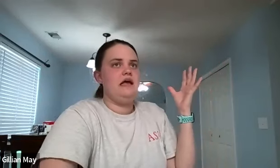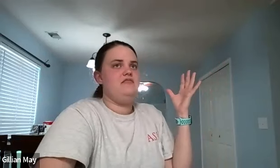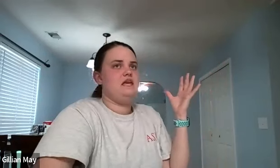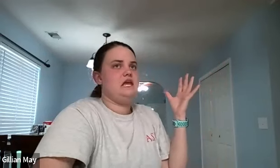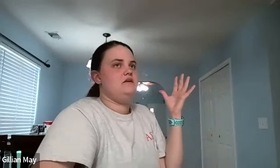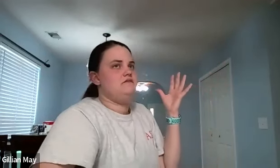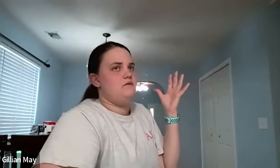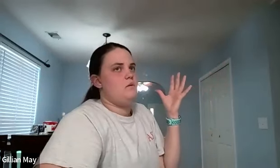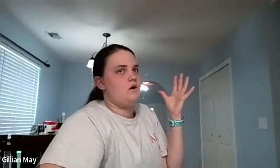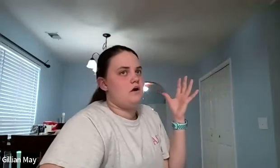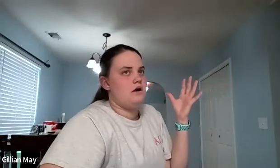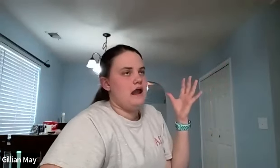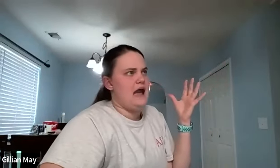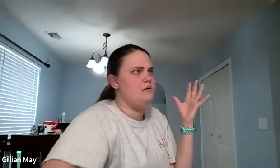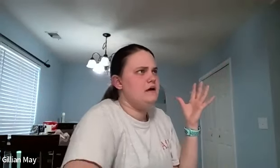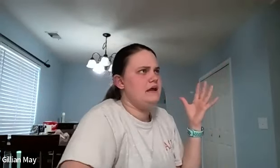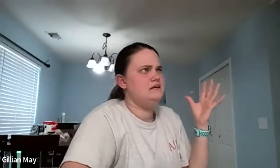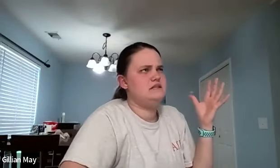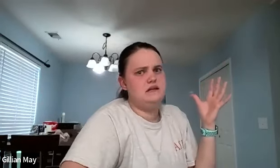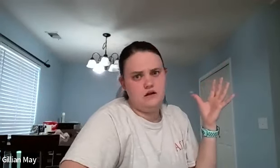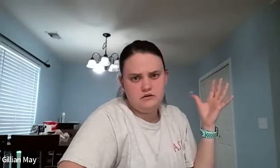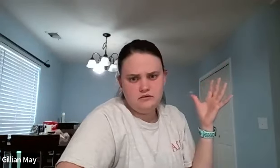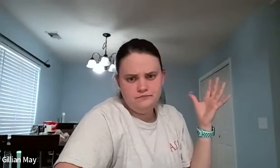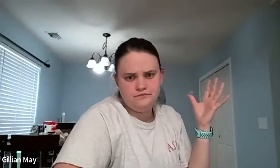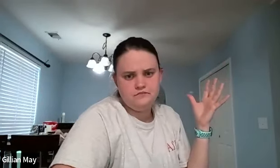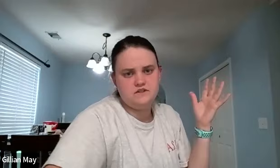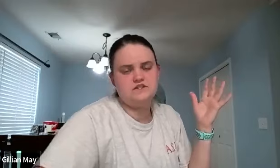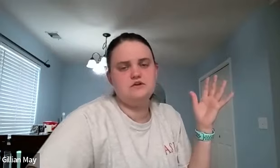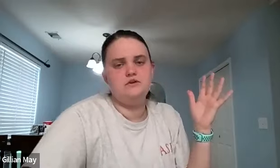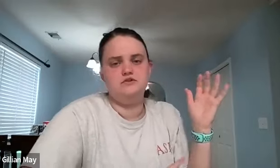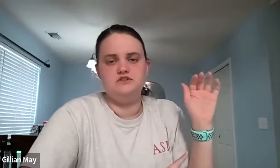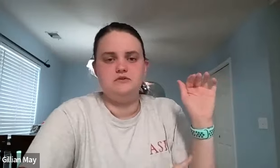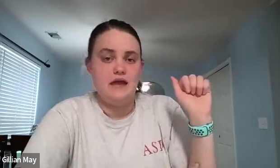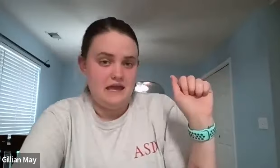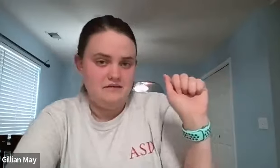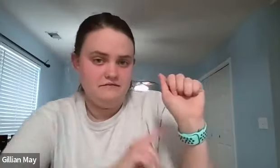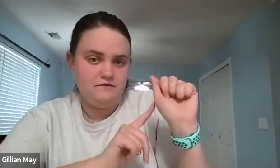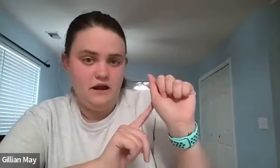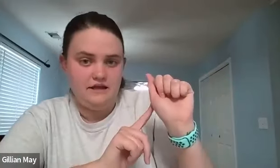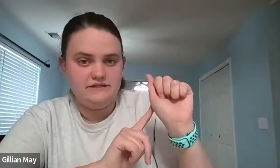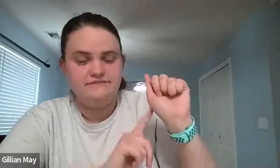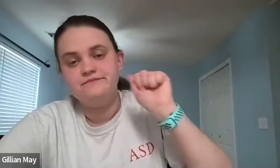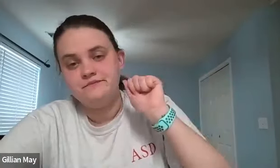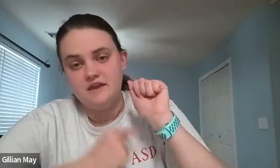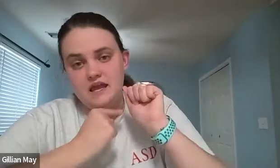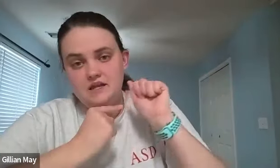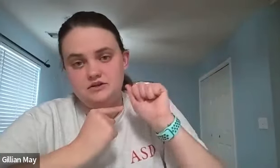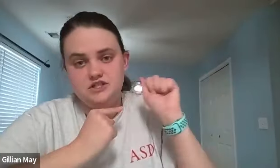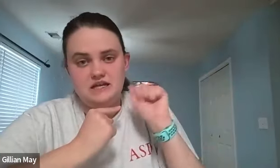And then for our aunt and uncle, so you'll do A for aunt, and you shake